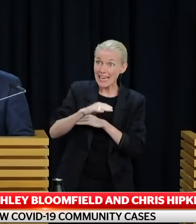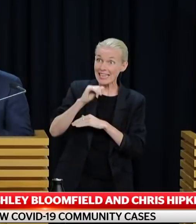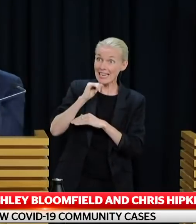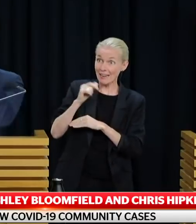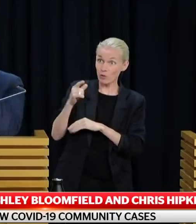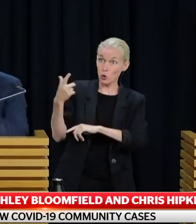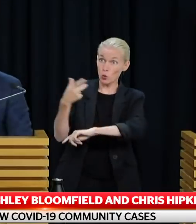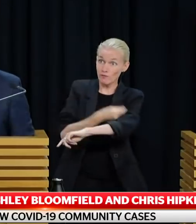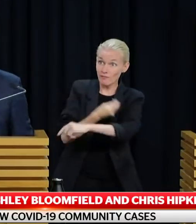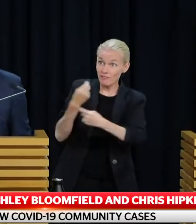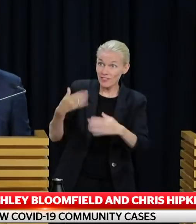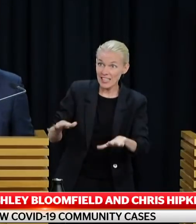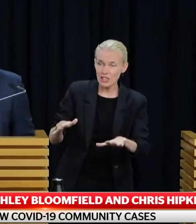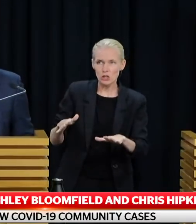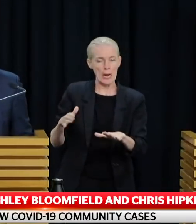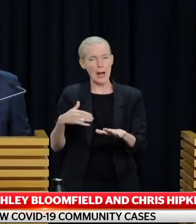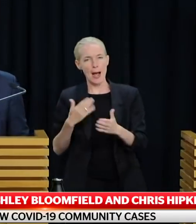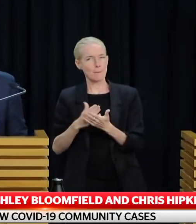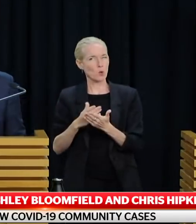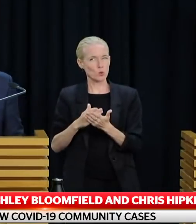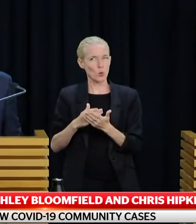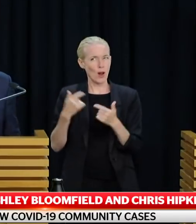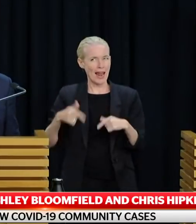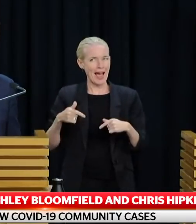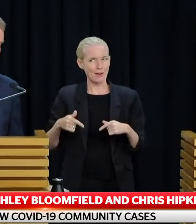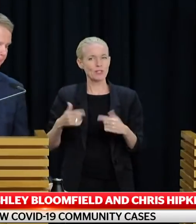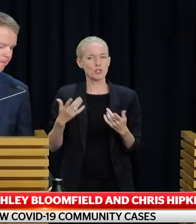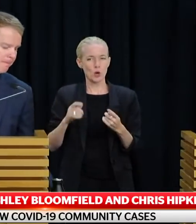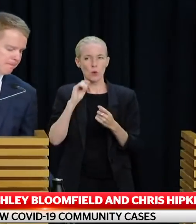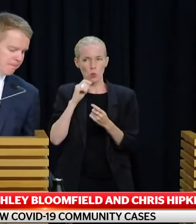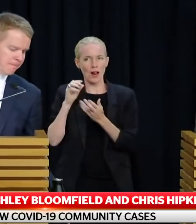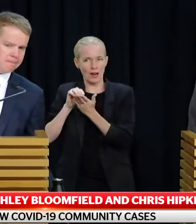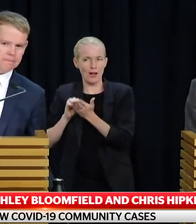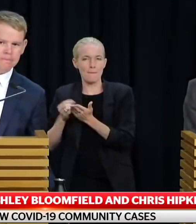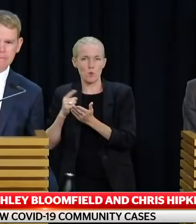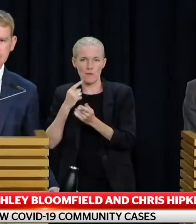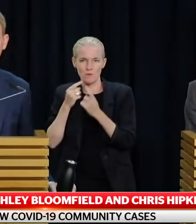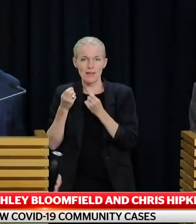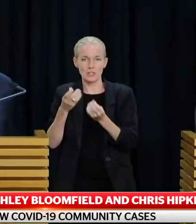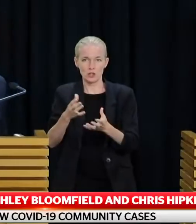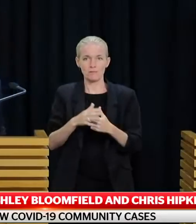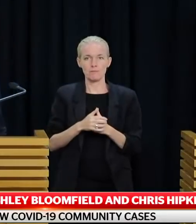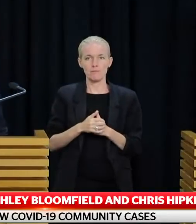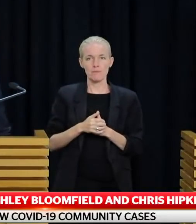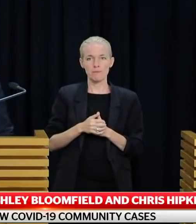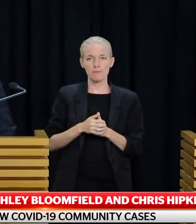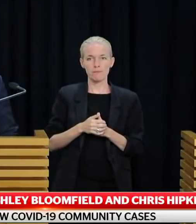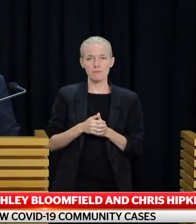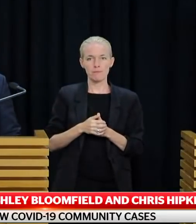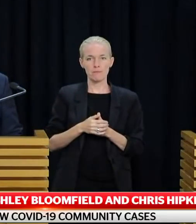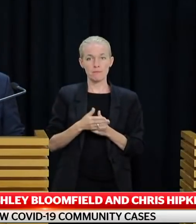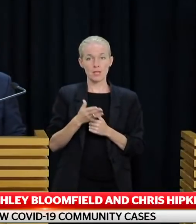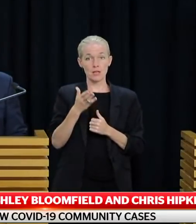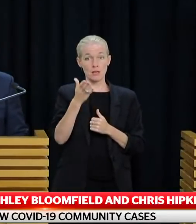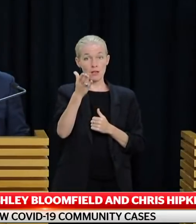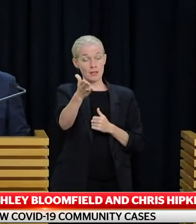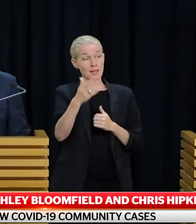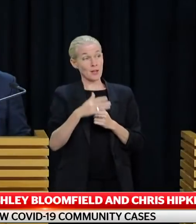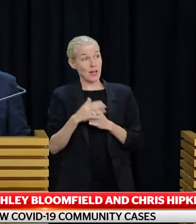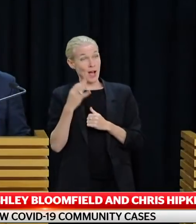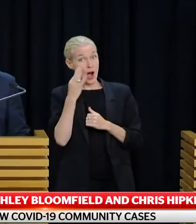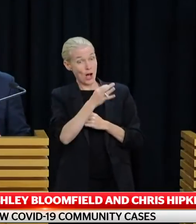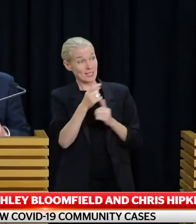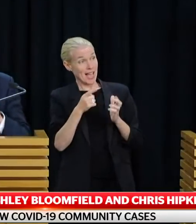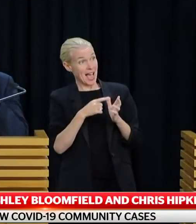those decisions. Jessica? Dr. Bloomfield, have you given any more thought as to when you may be publicly vaccinated? We saw